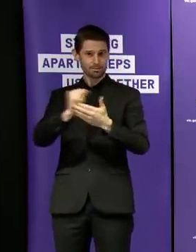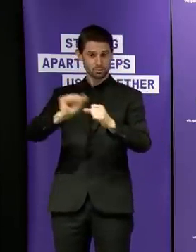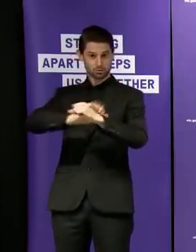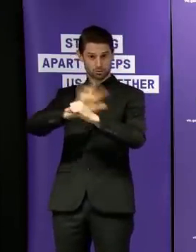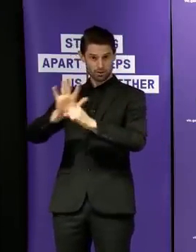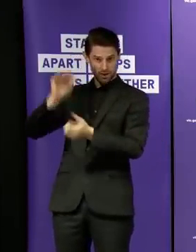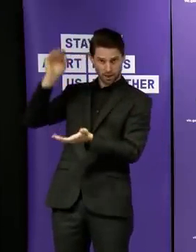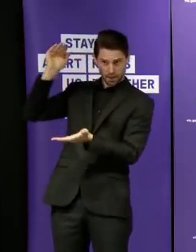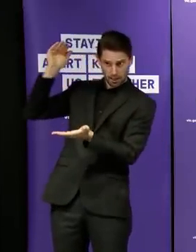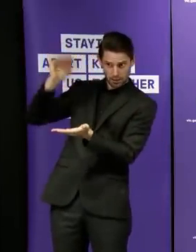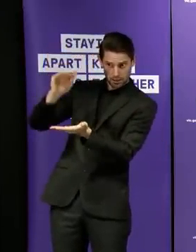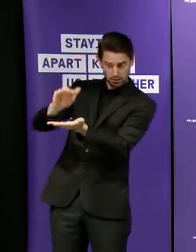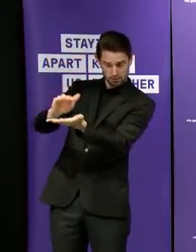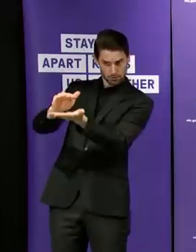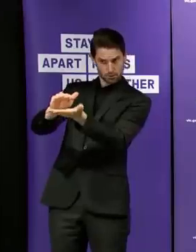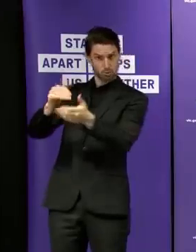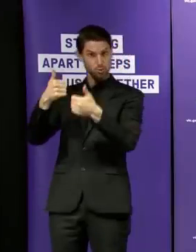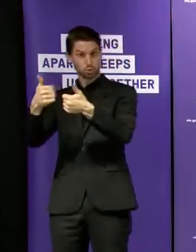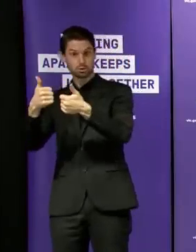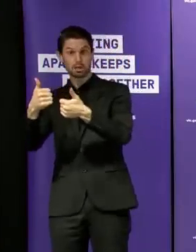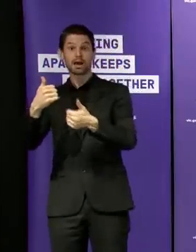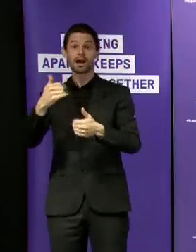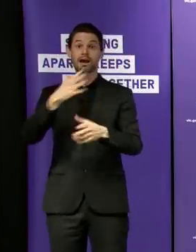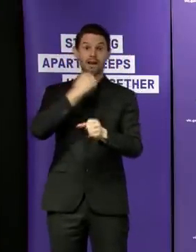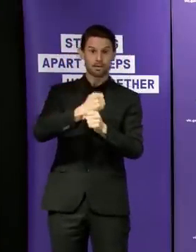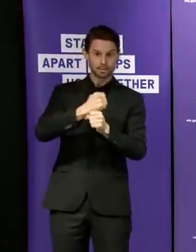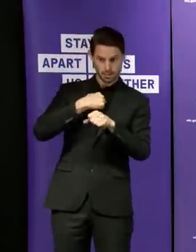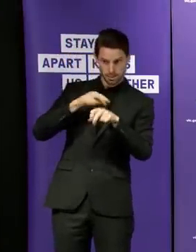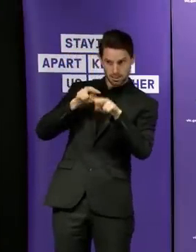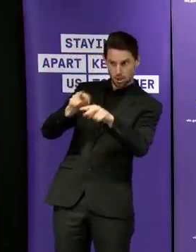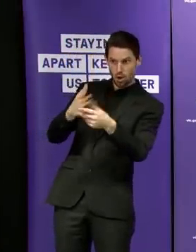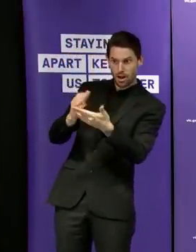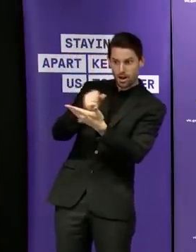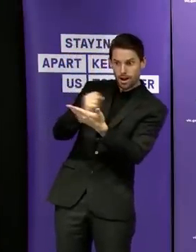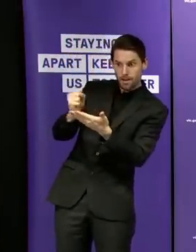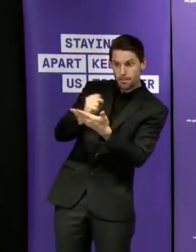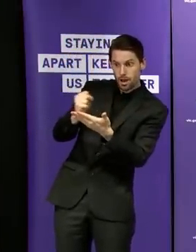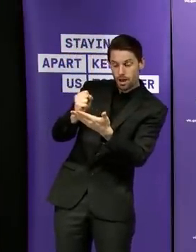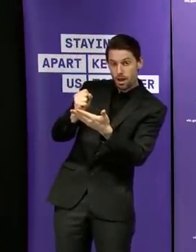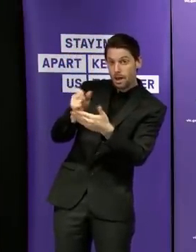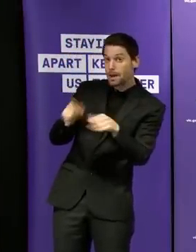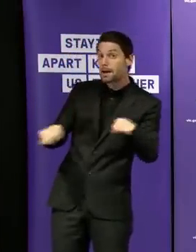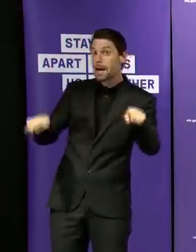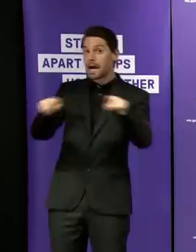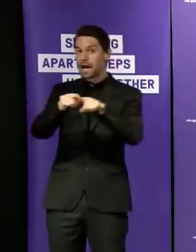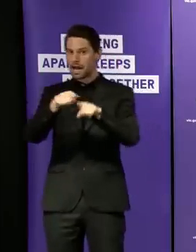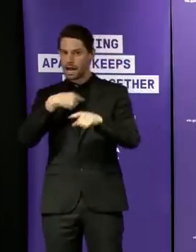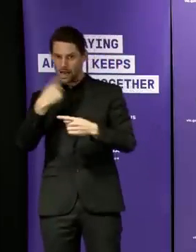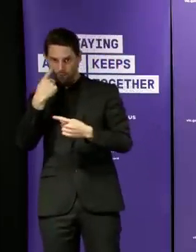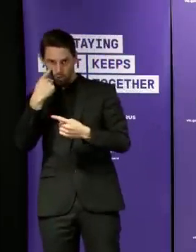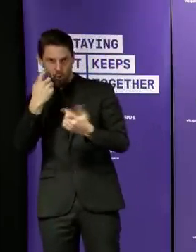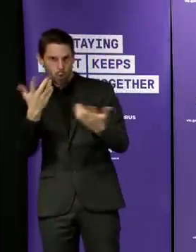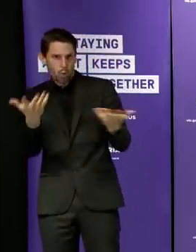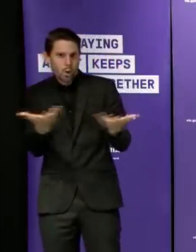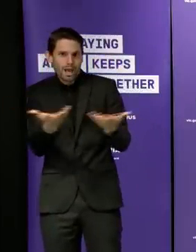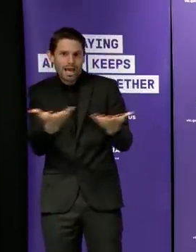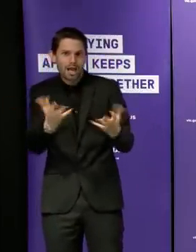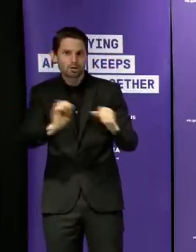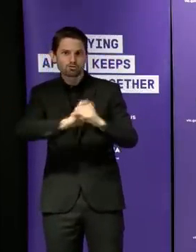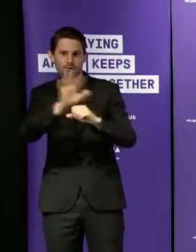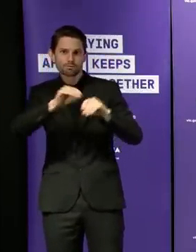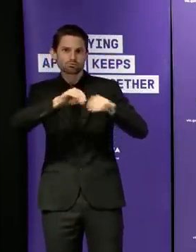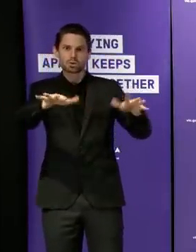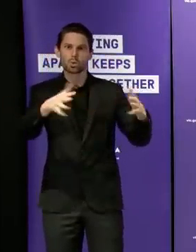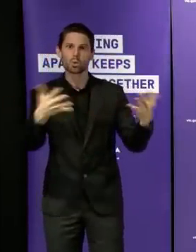less to be about numbers and is much more about the stories that sit behind those numbers. Is it a mystery